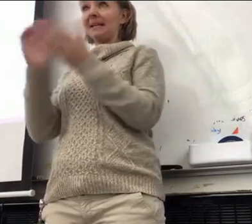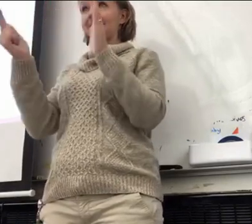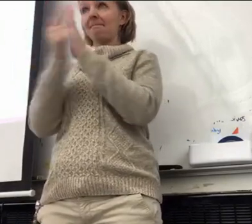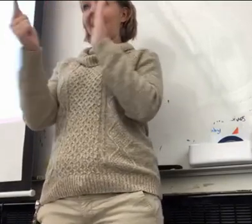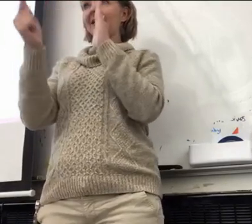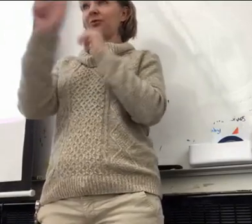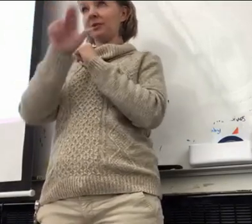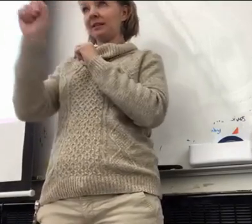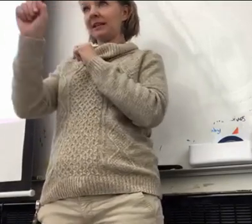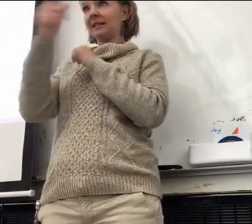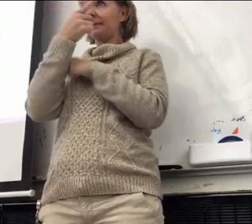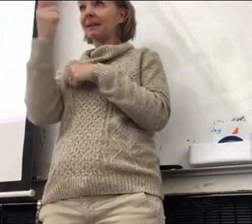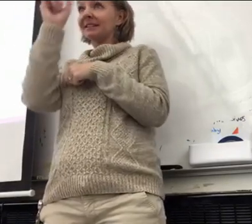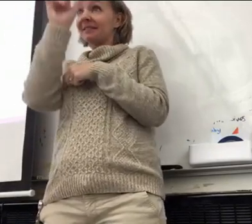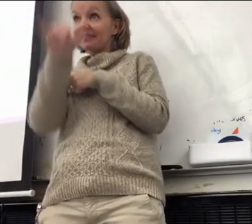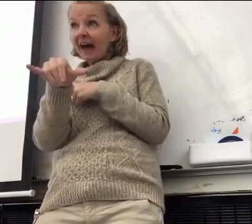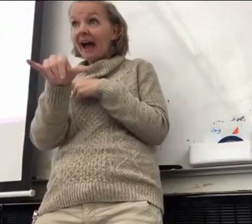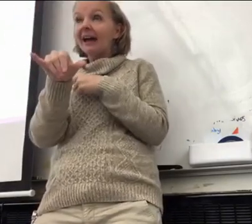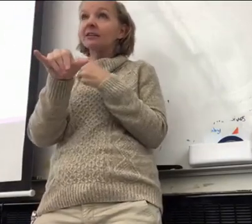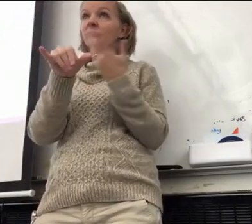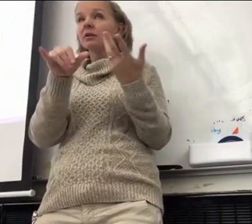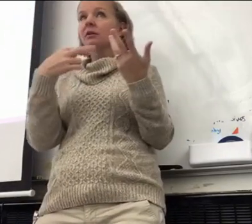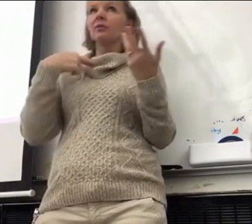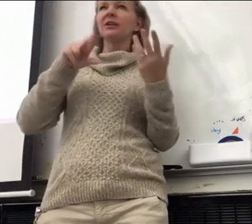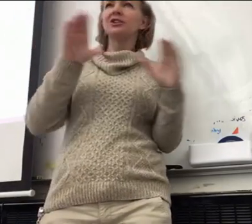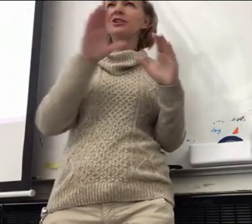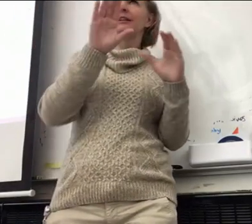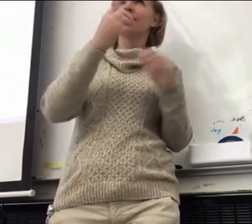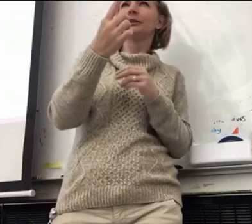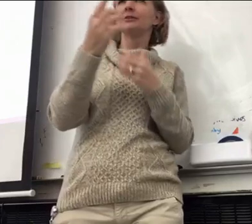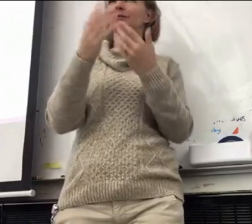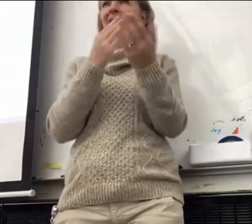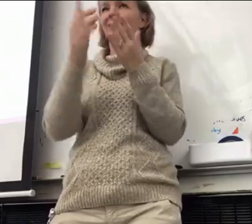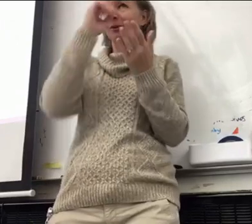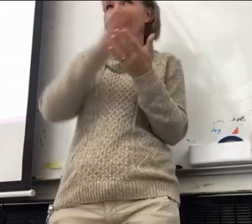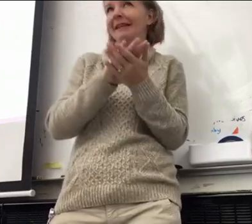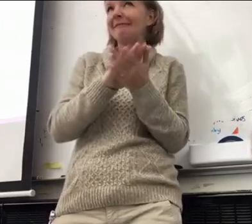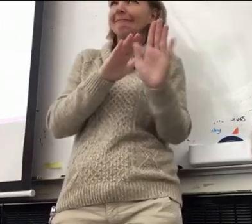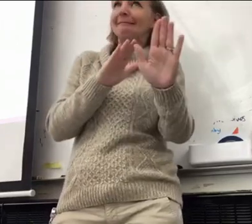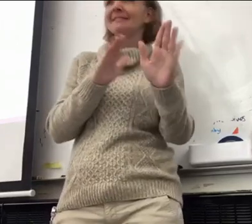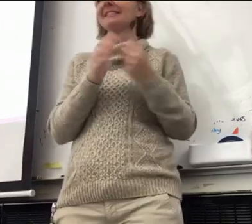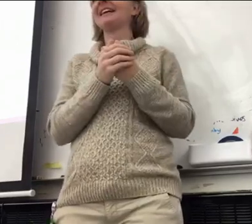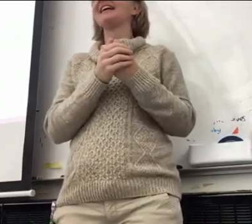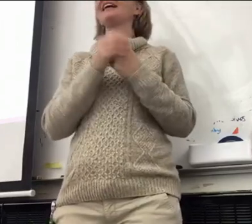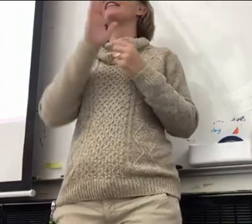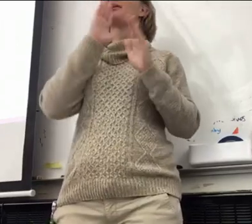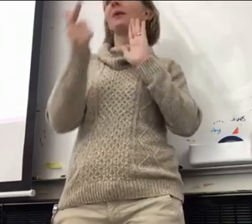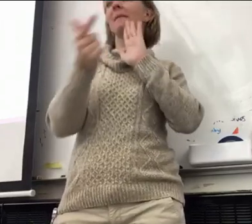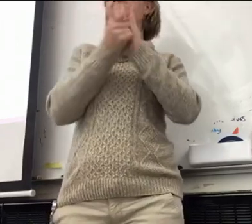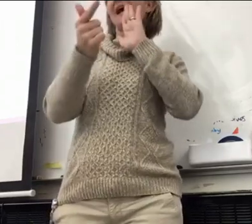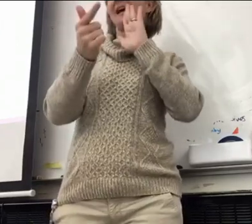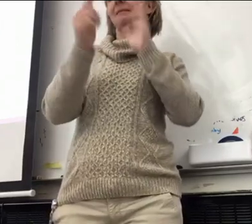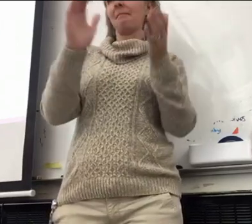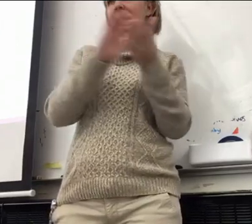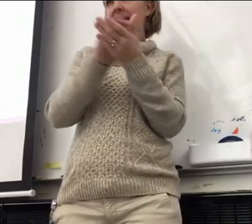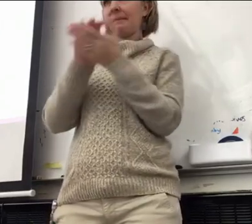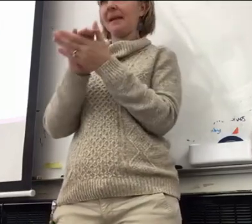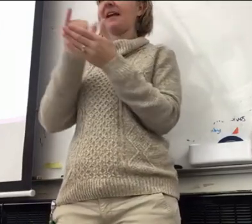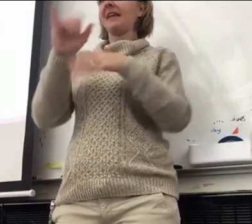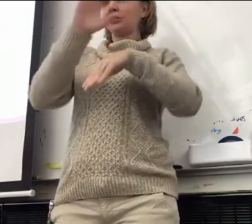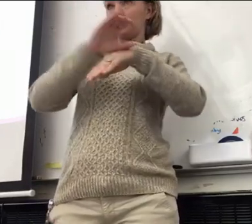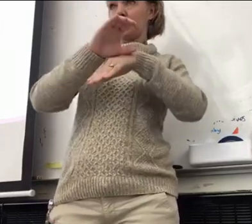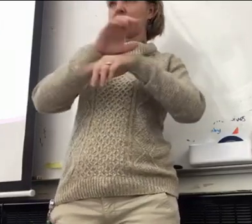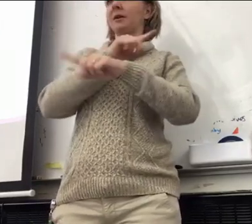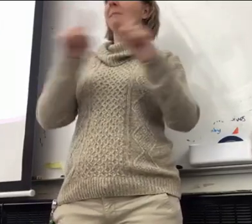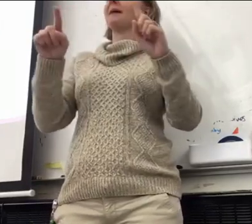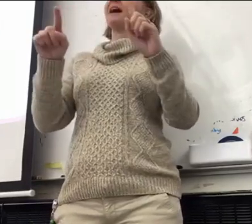of this, or because the religion did it first, whatever you believe in, is that they're going to ban polygamy in this church. However,